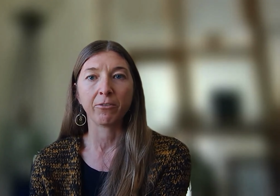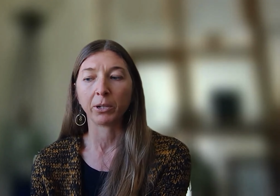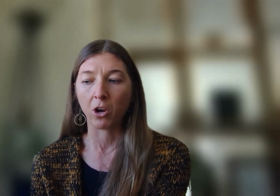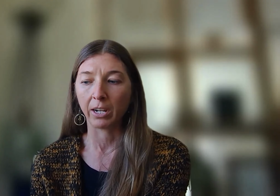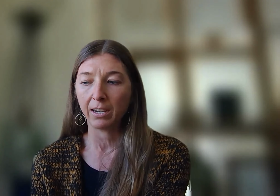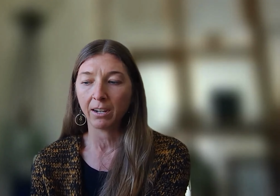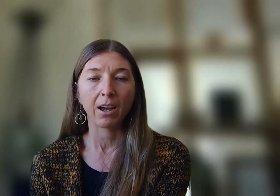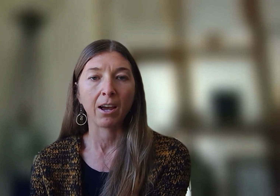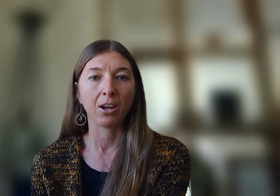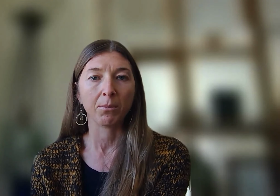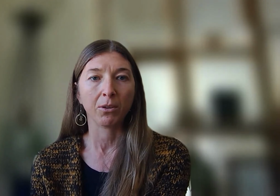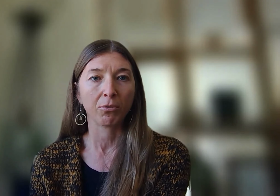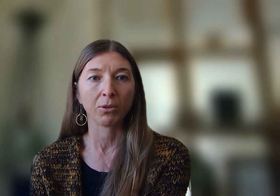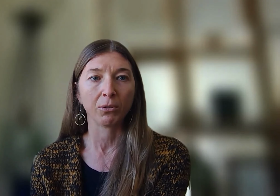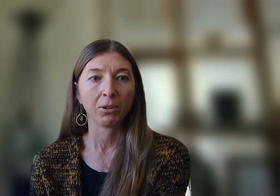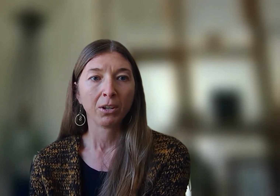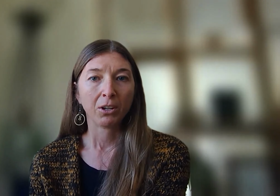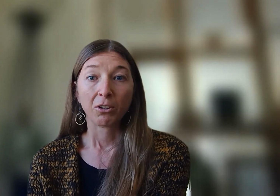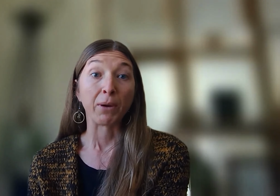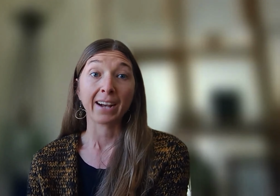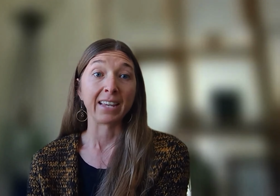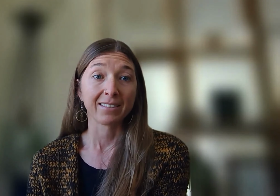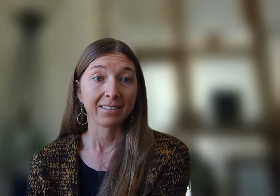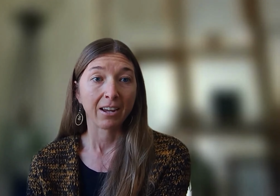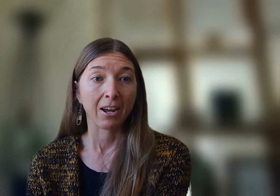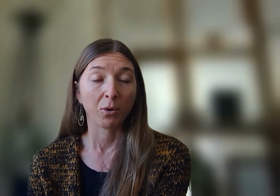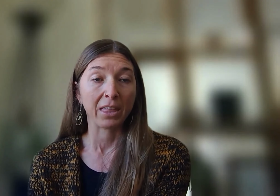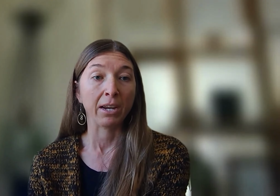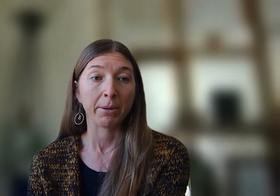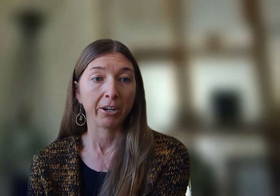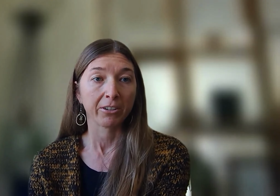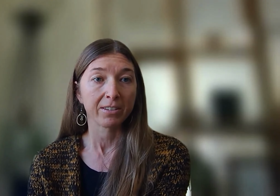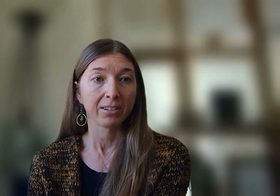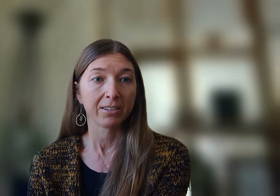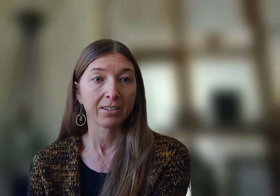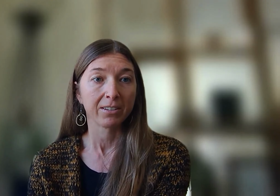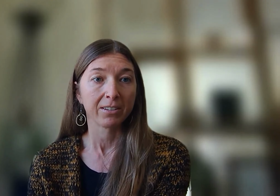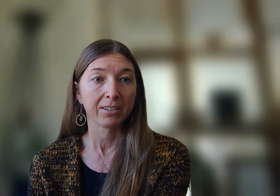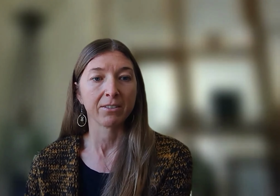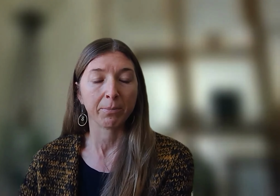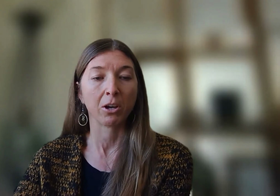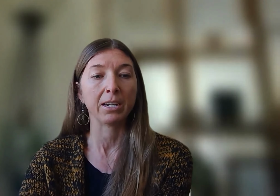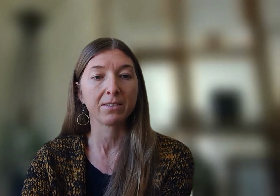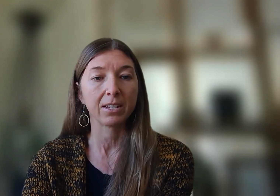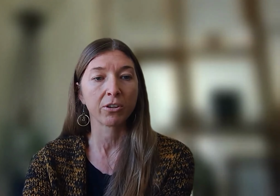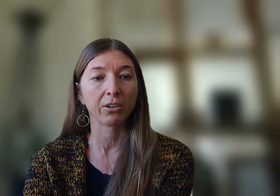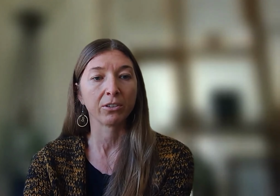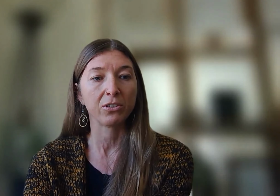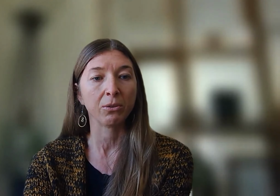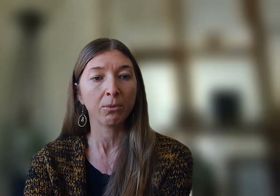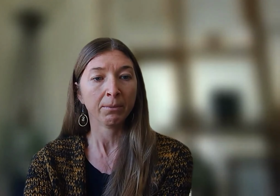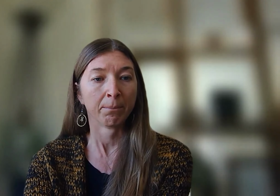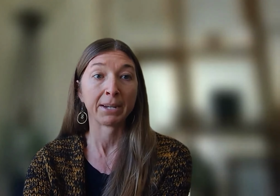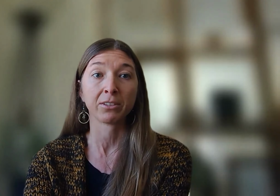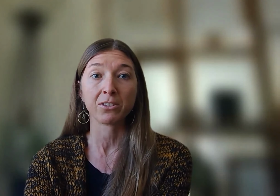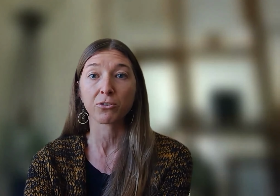sense of belonging through access without any barriers. So I think that sense of belonging is critical